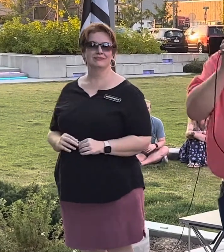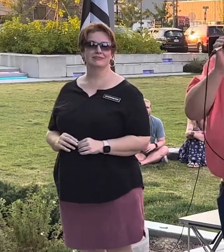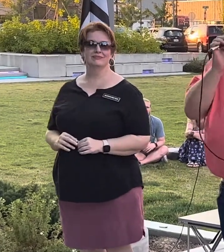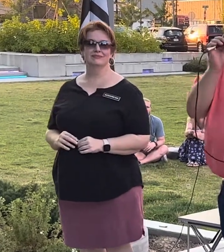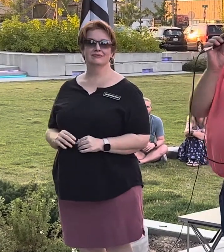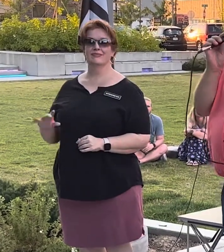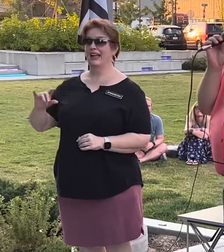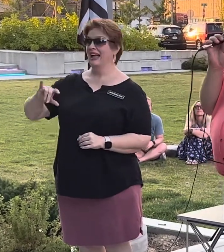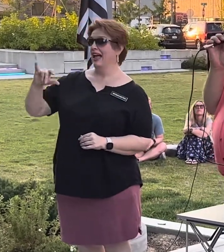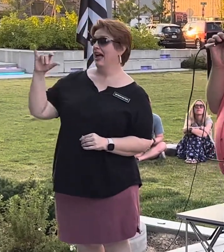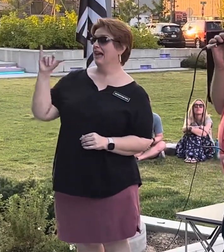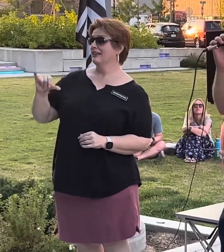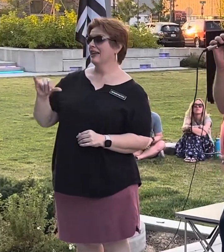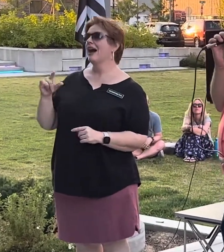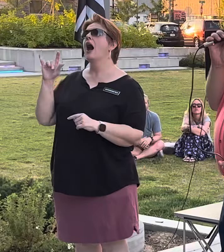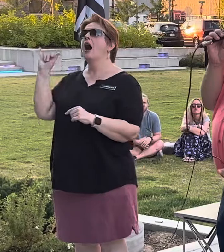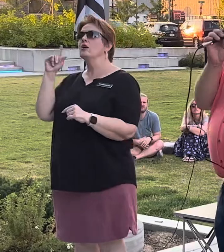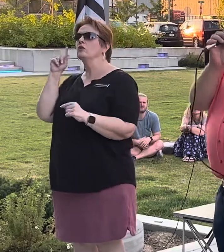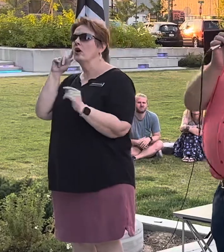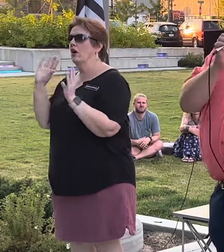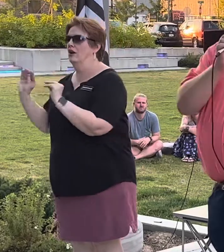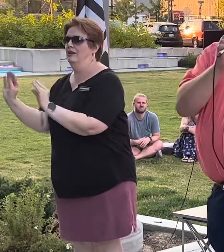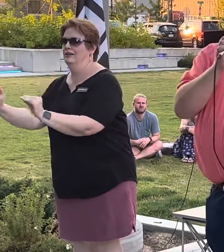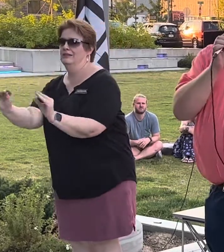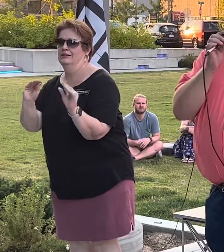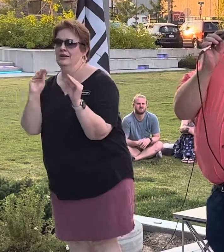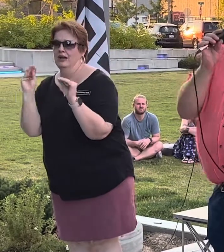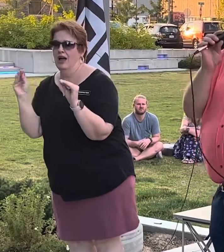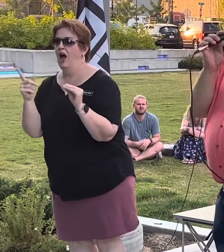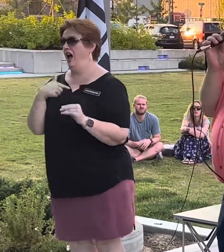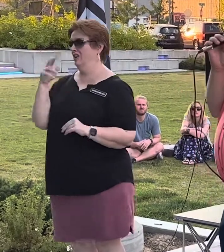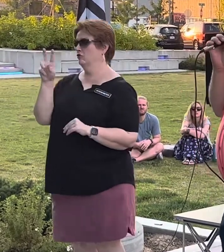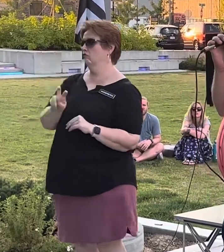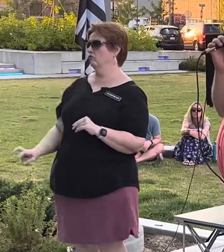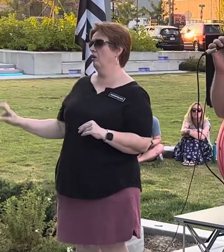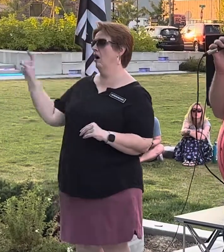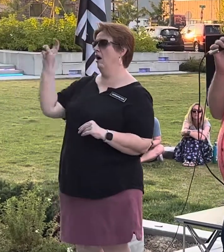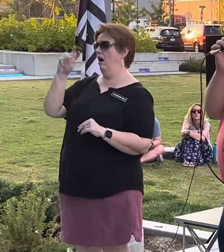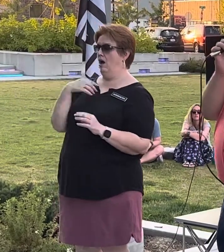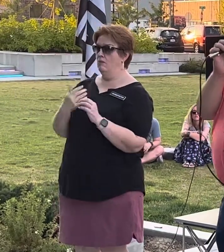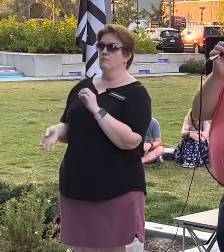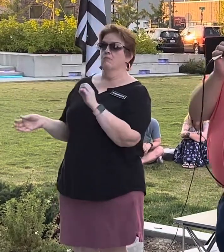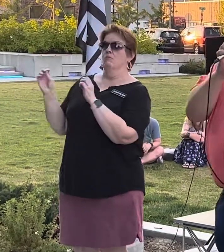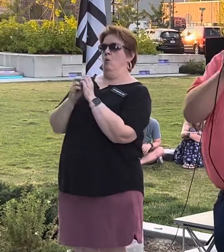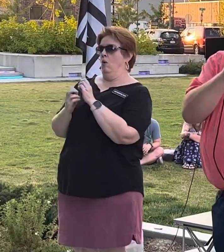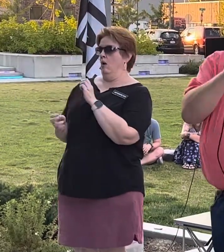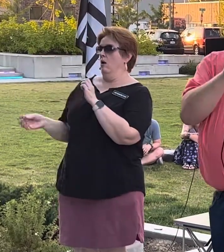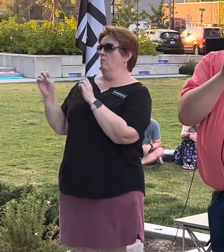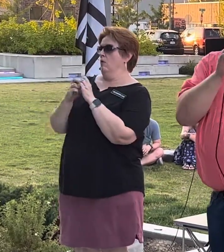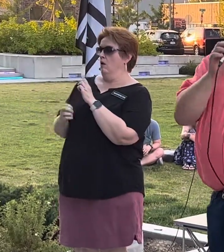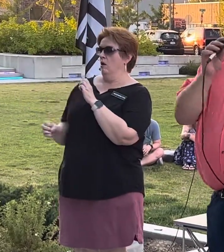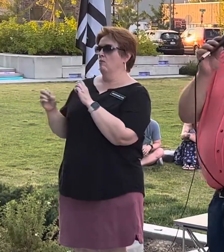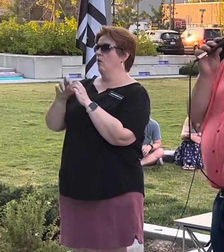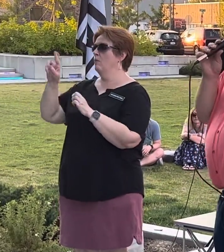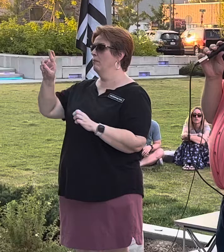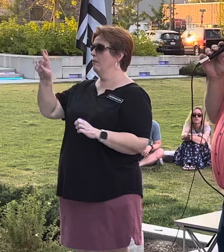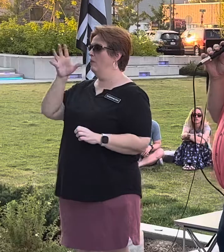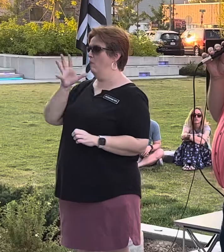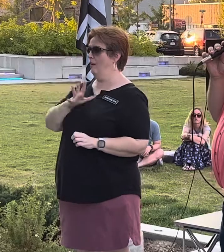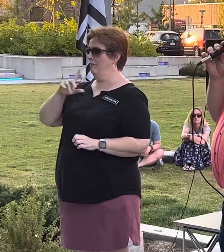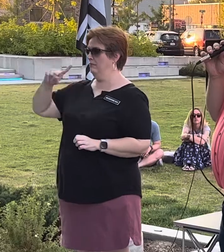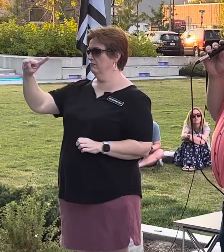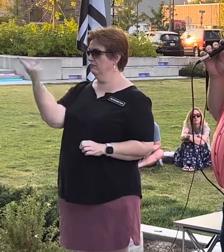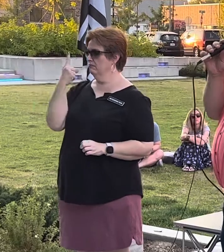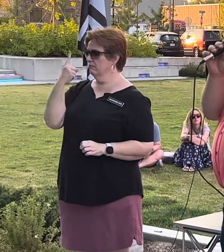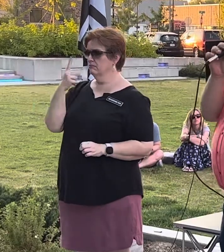And not only that, sort of anecdotally, I travel around the state and I am having more and more Republican women come up to me